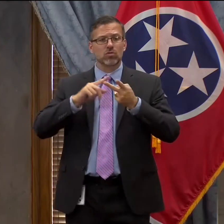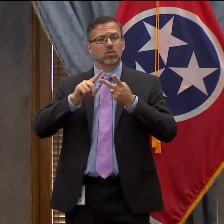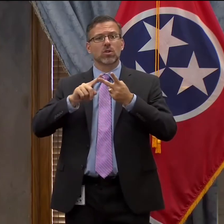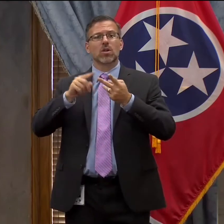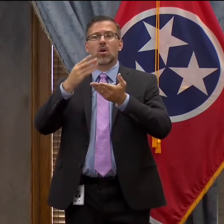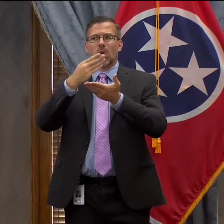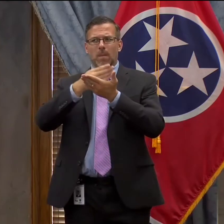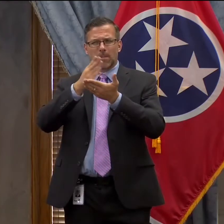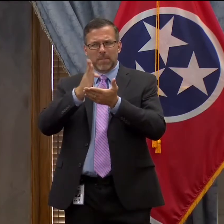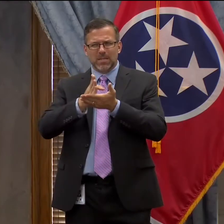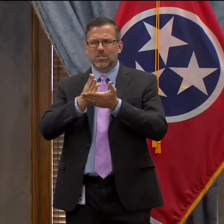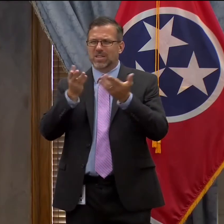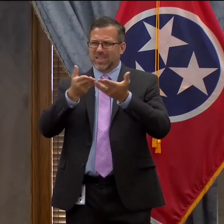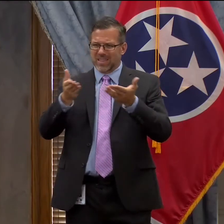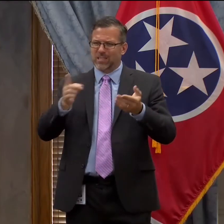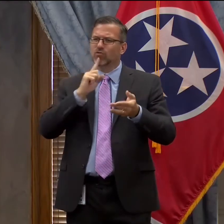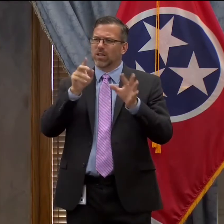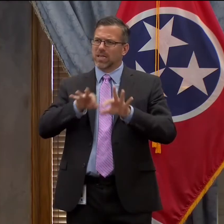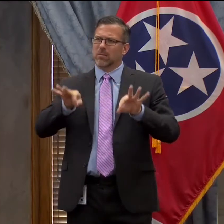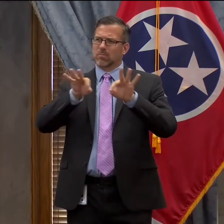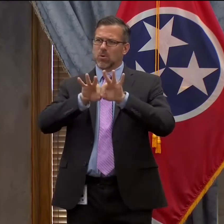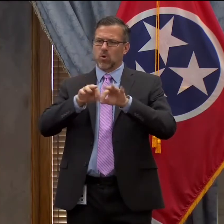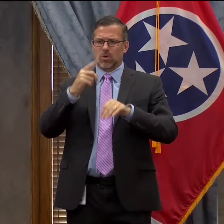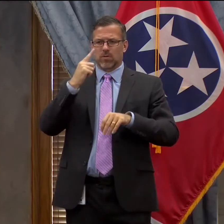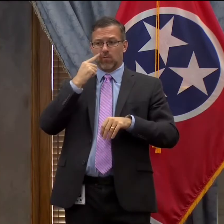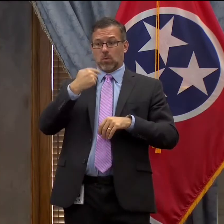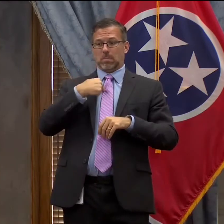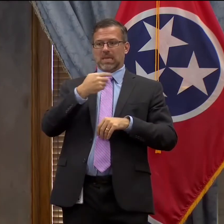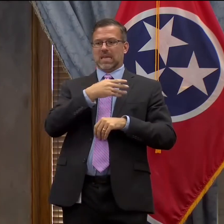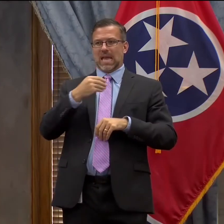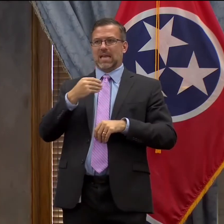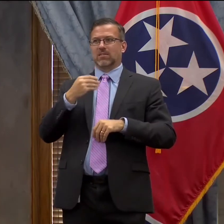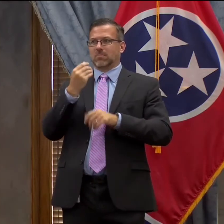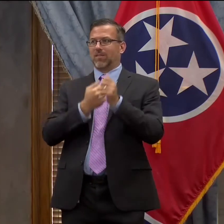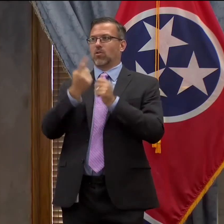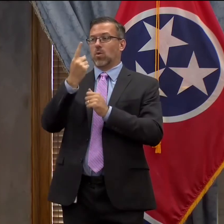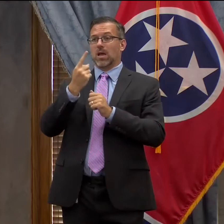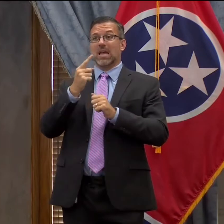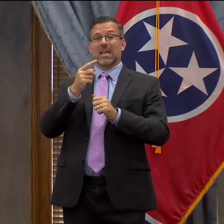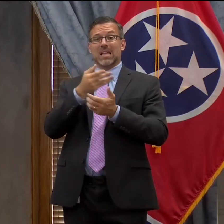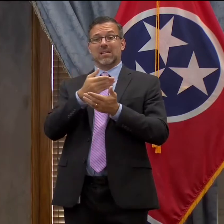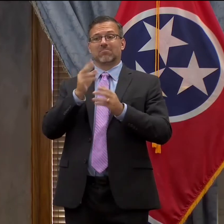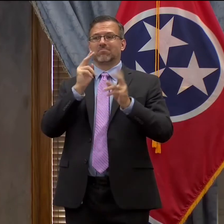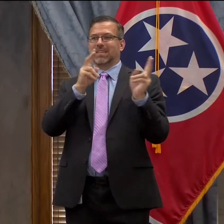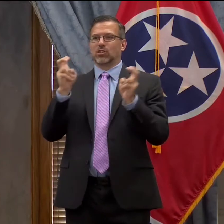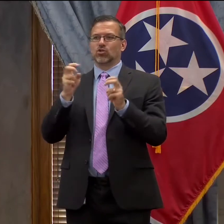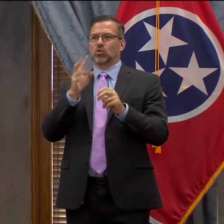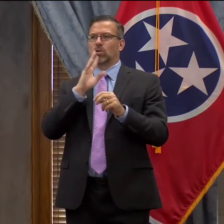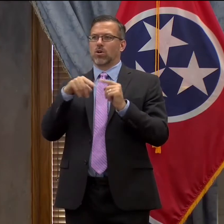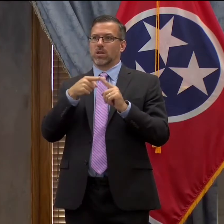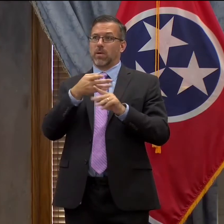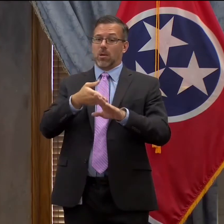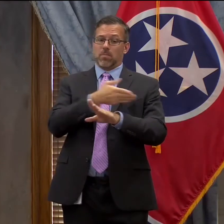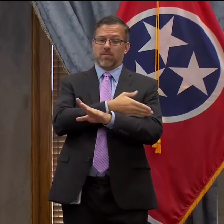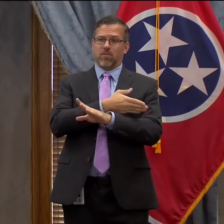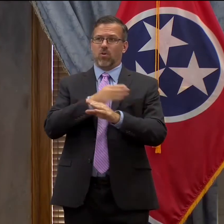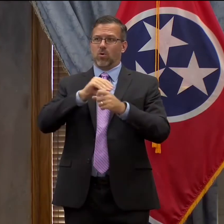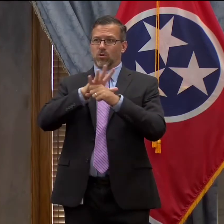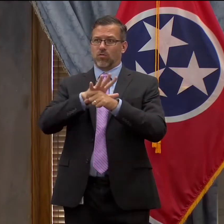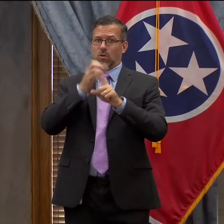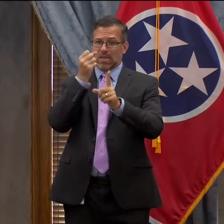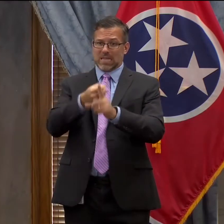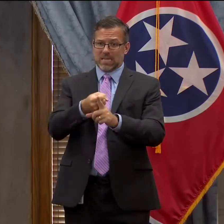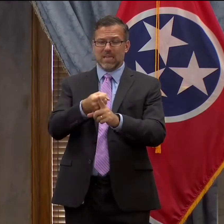very important to me and to us, things that we talked about before this pandemic hit. It's just much too